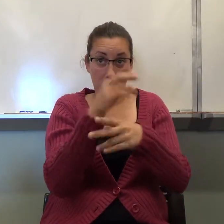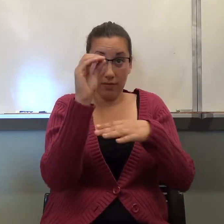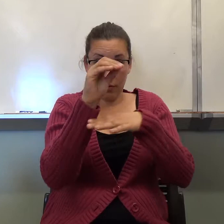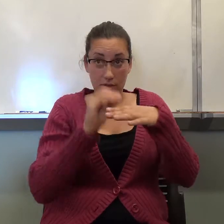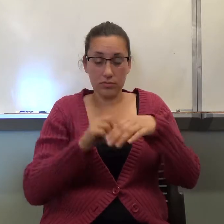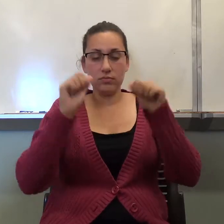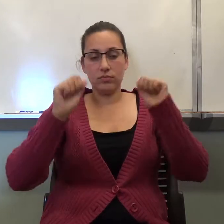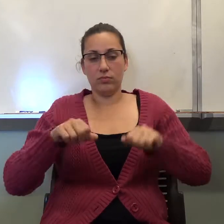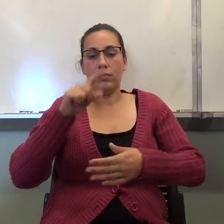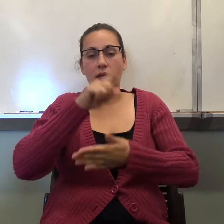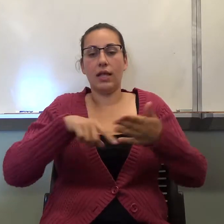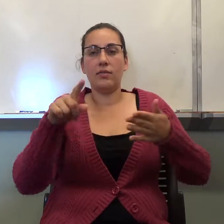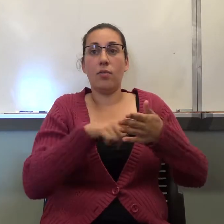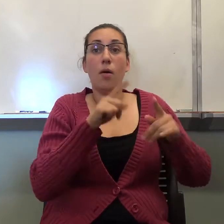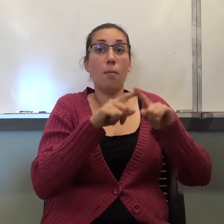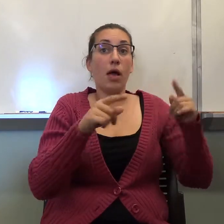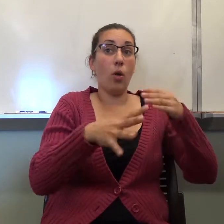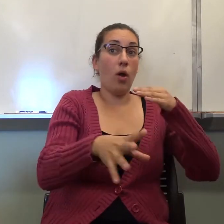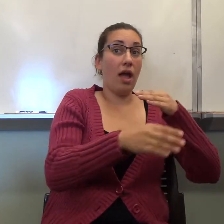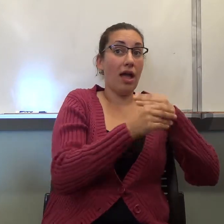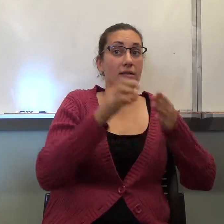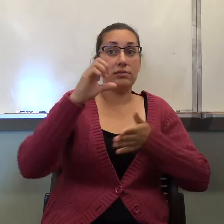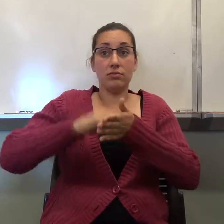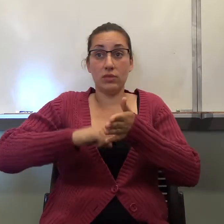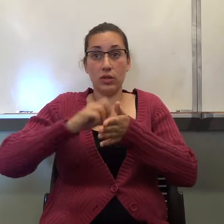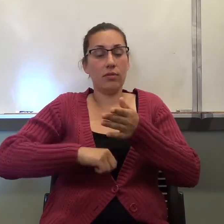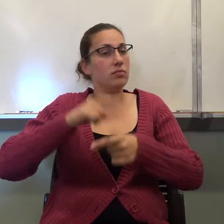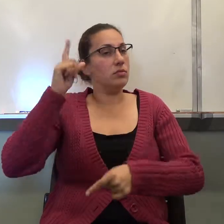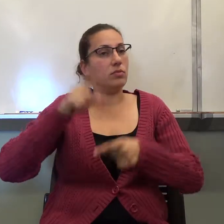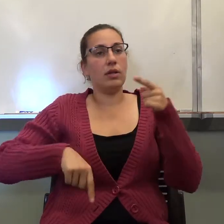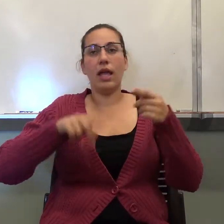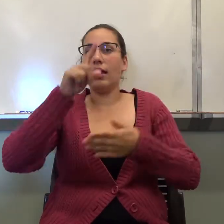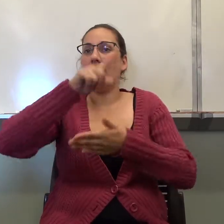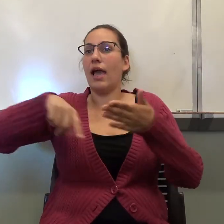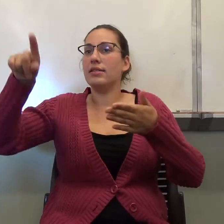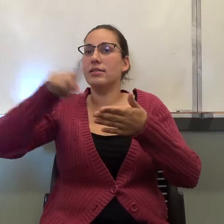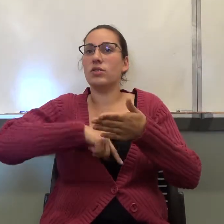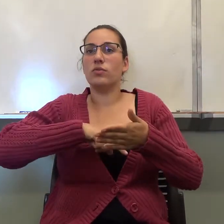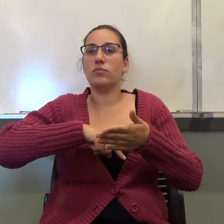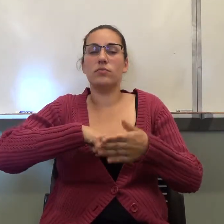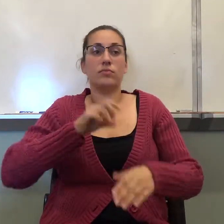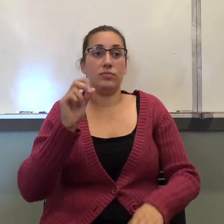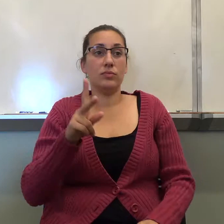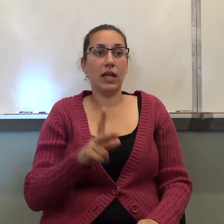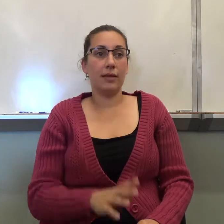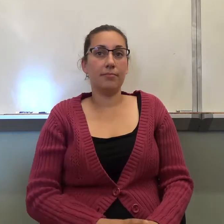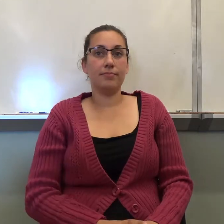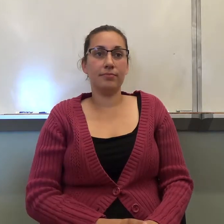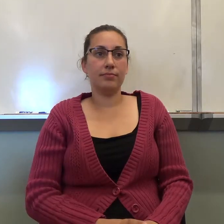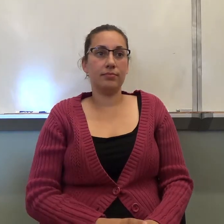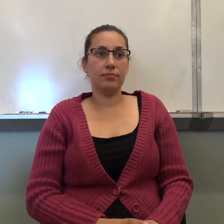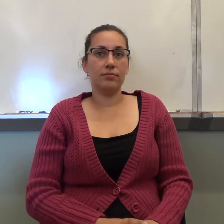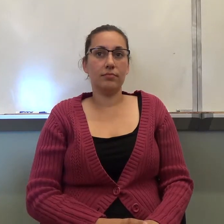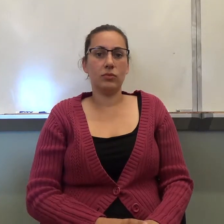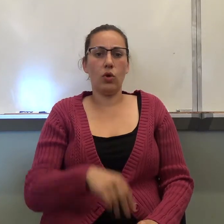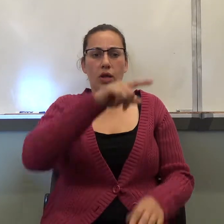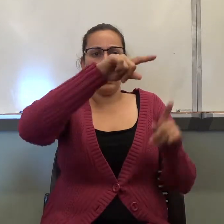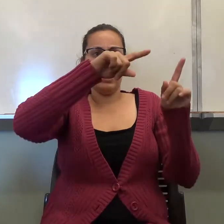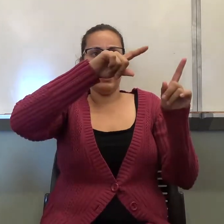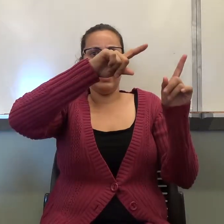cannot cancel when you're adding or subtracting, okay? So here we go, 1 times 1 on the top, 2 times 3 is 6